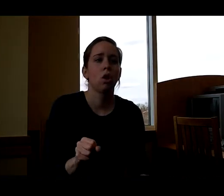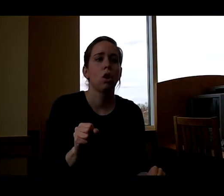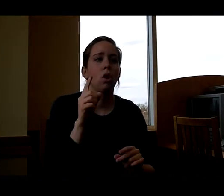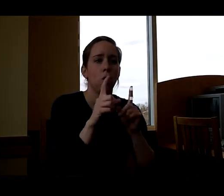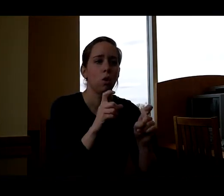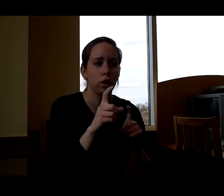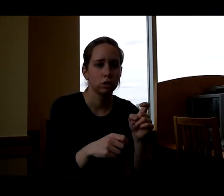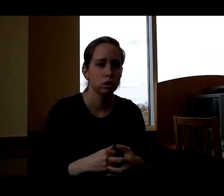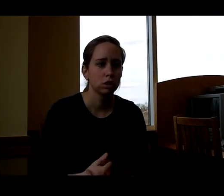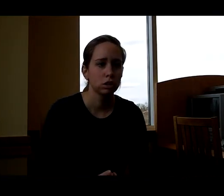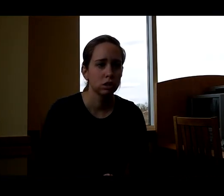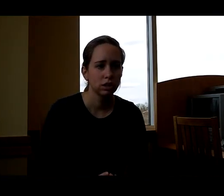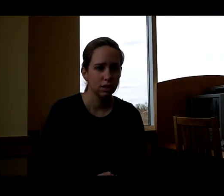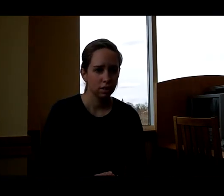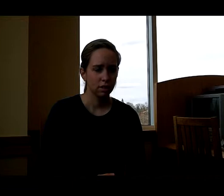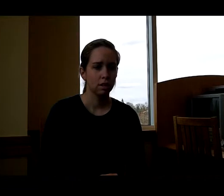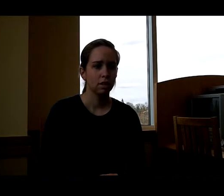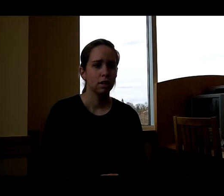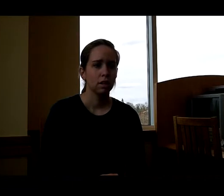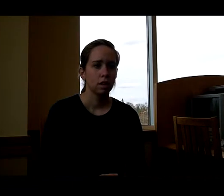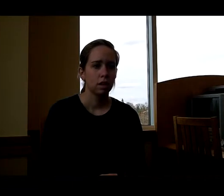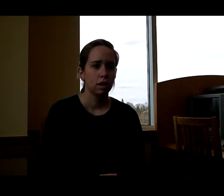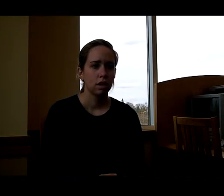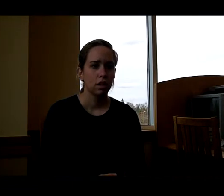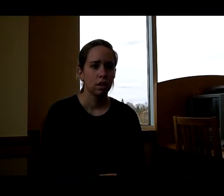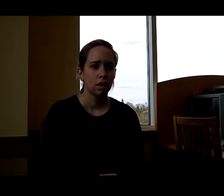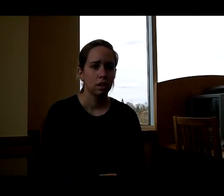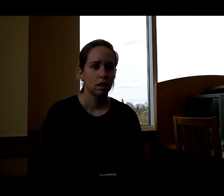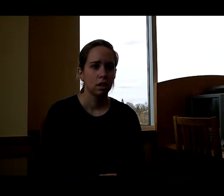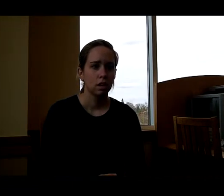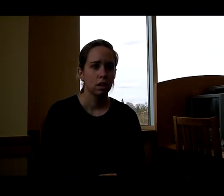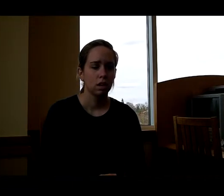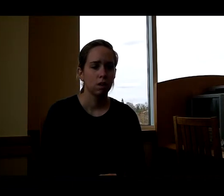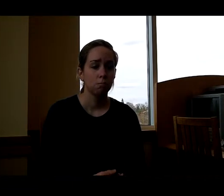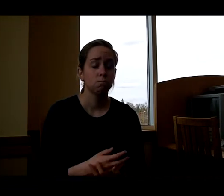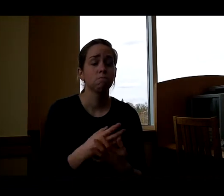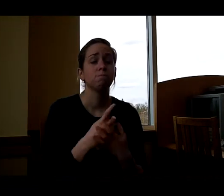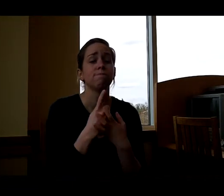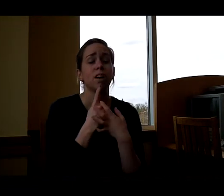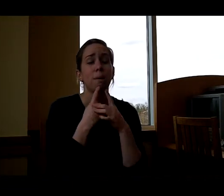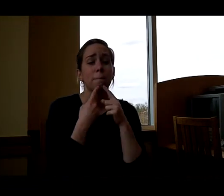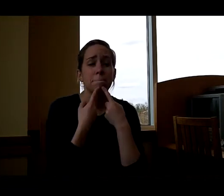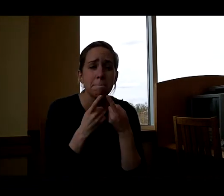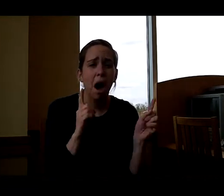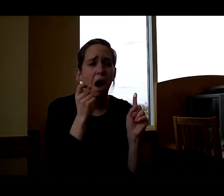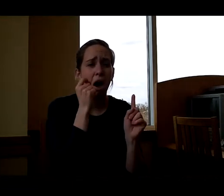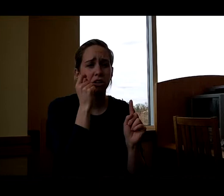questions. No, no, no, no. Yes. No, no, no, no. I said no. And when they finally came up with the reason why condensation takes